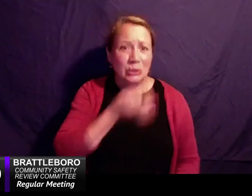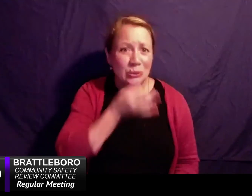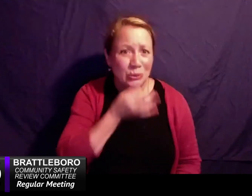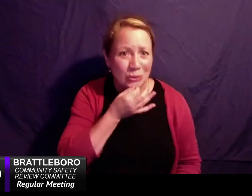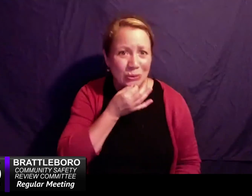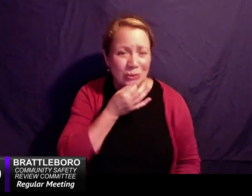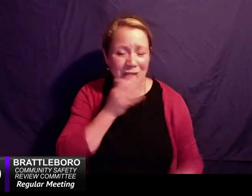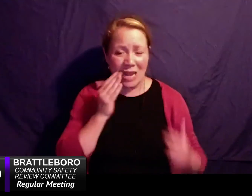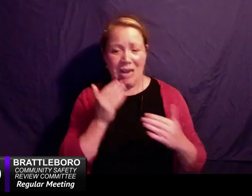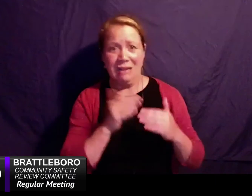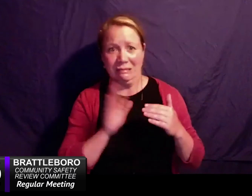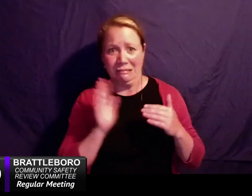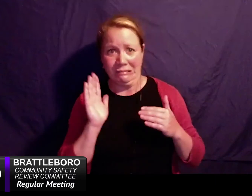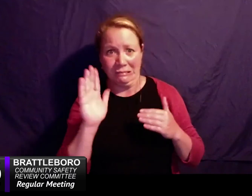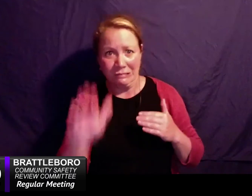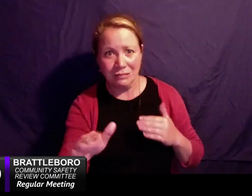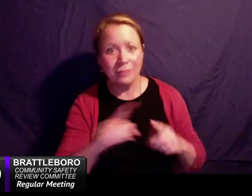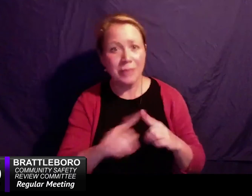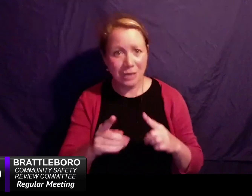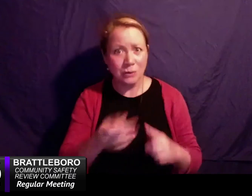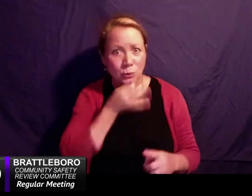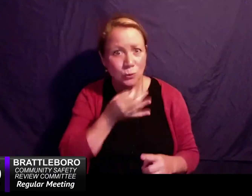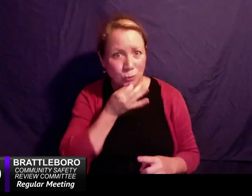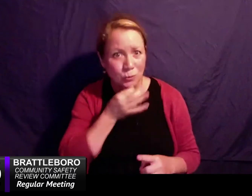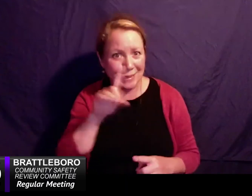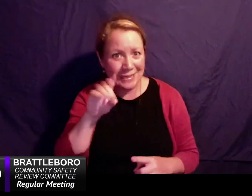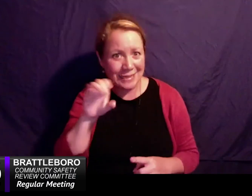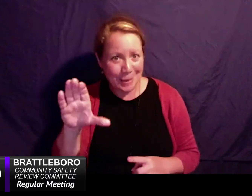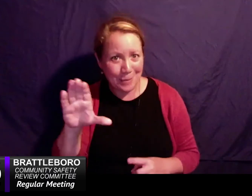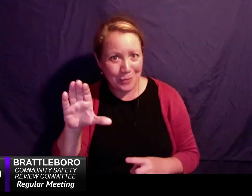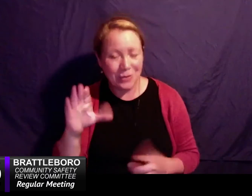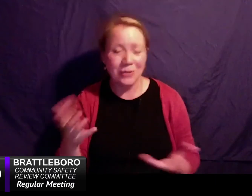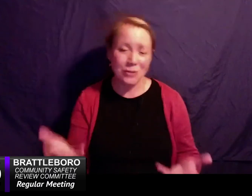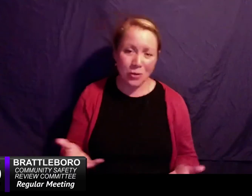And that report will be